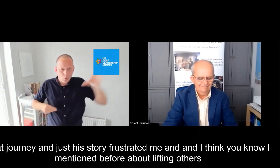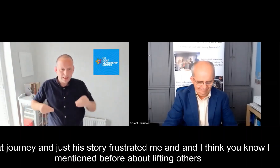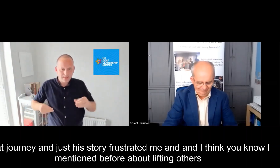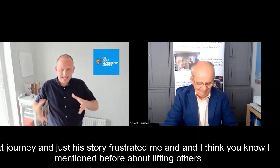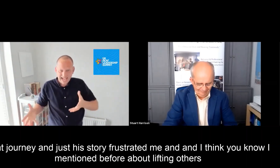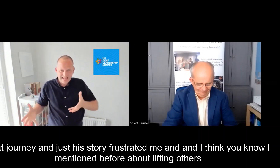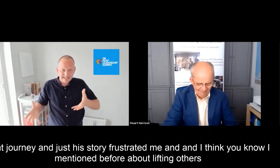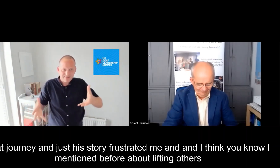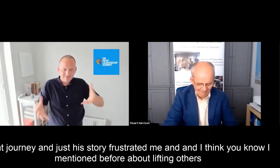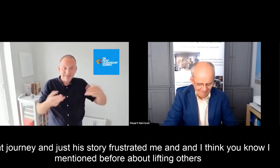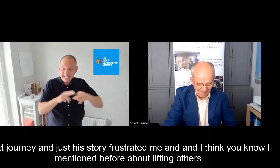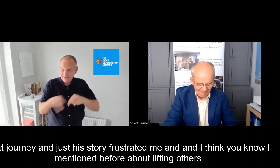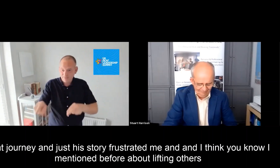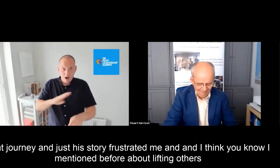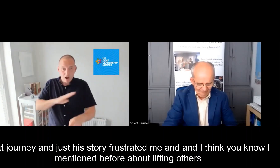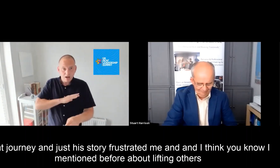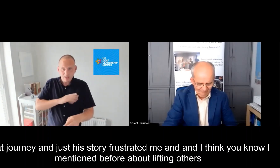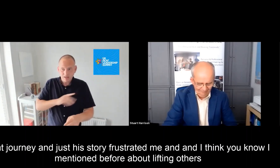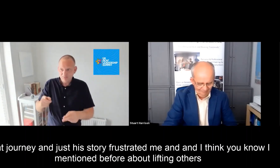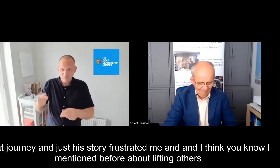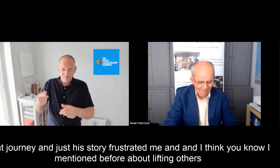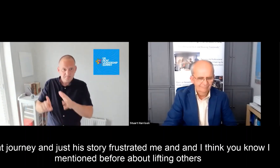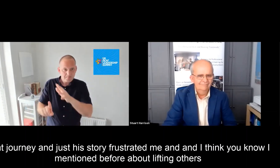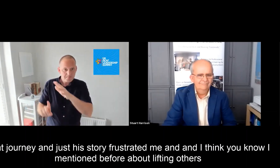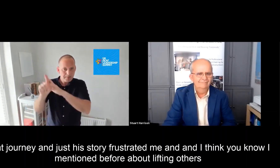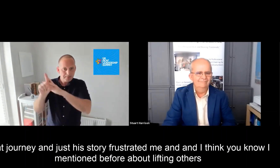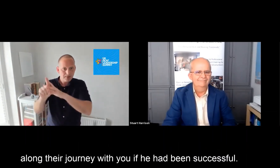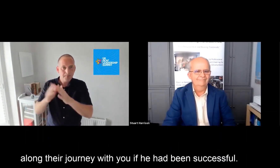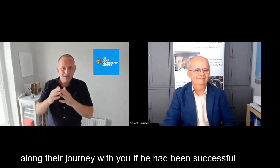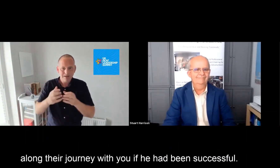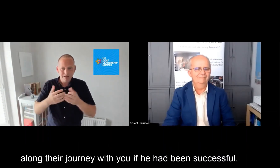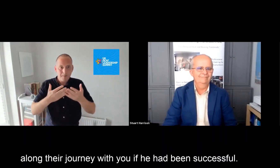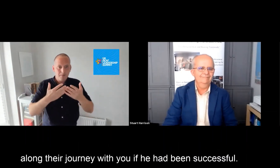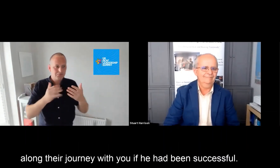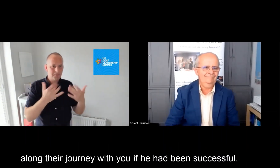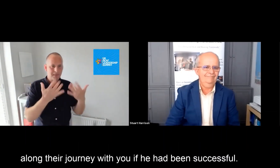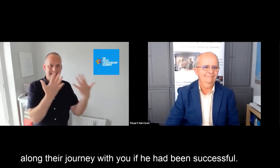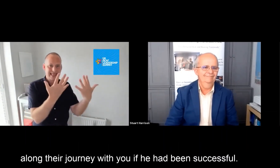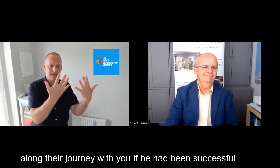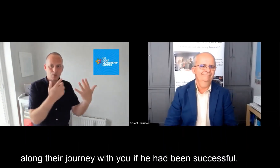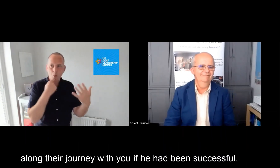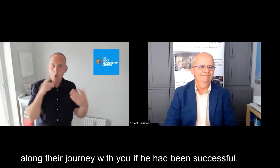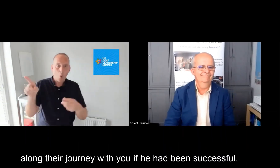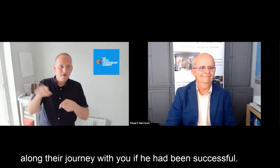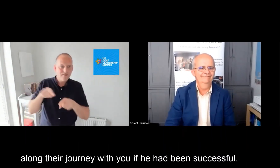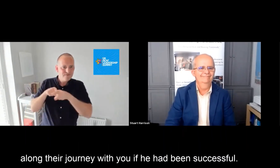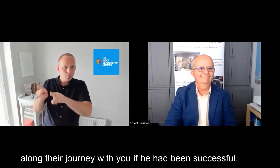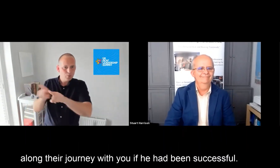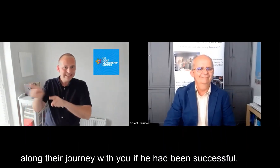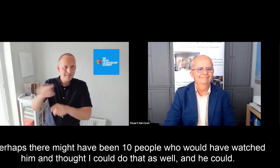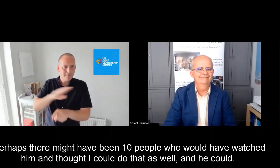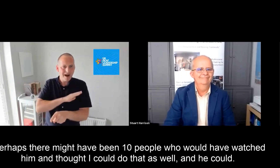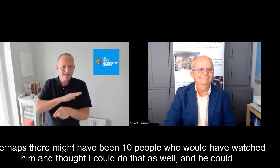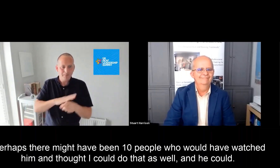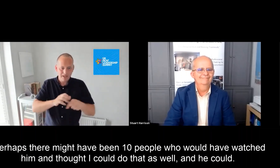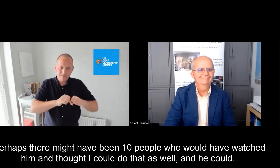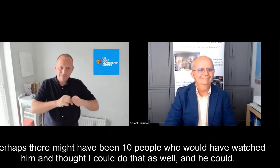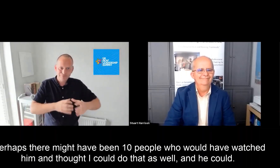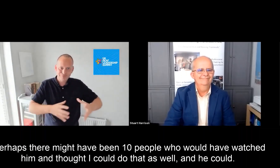And I think, you know, I mentioned before about lifting others along the journey with you. If he had been successful, perhaps there might have been 10 people who